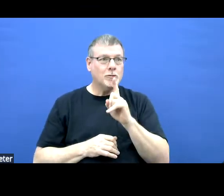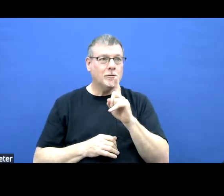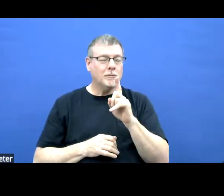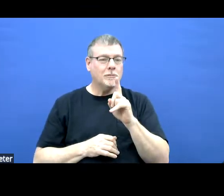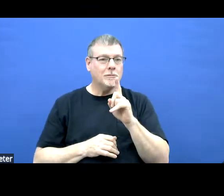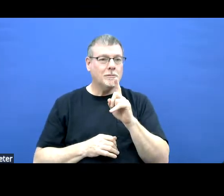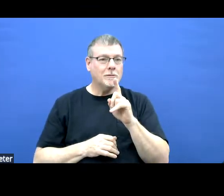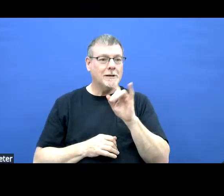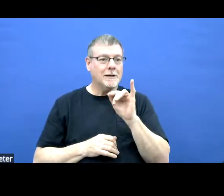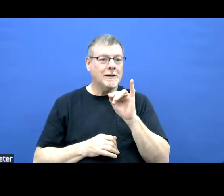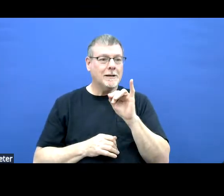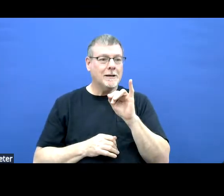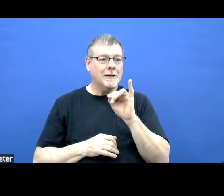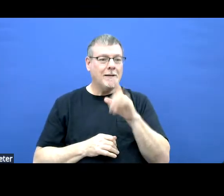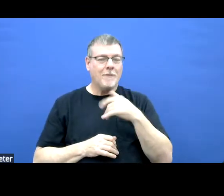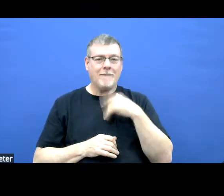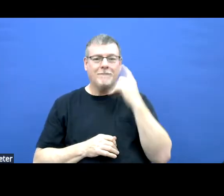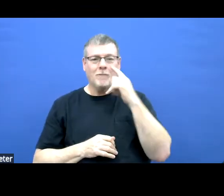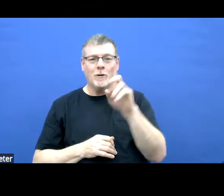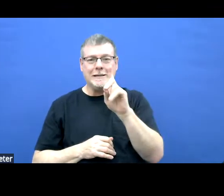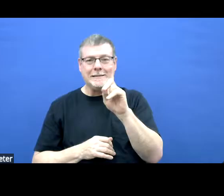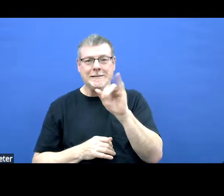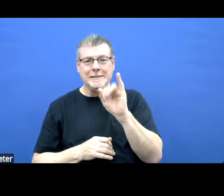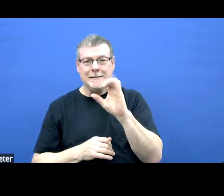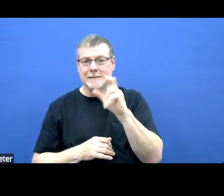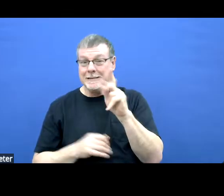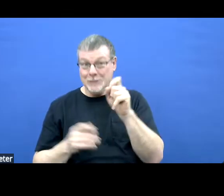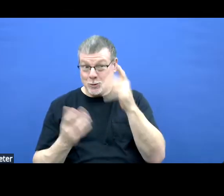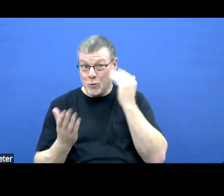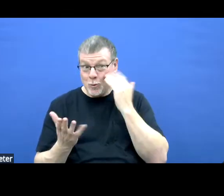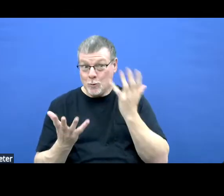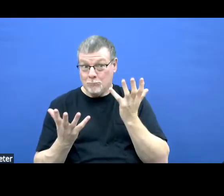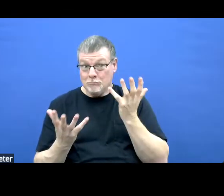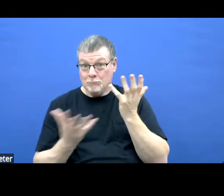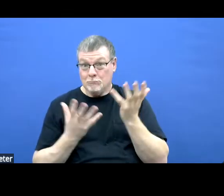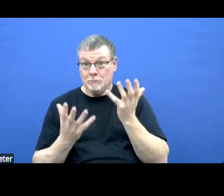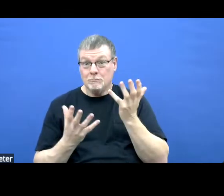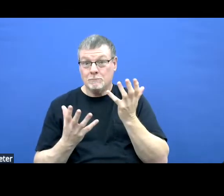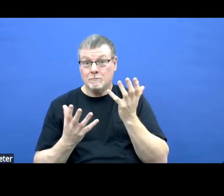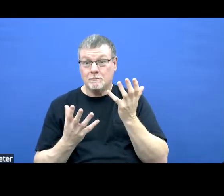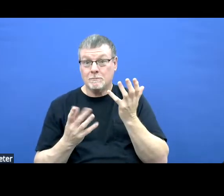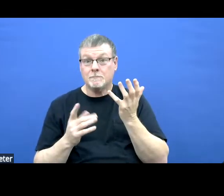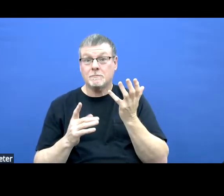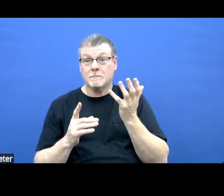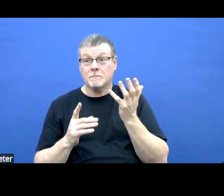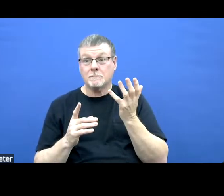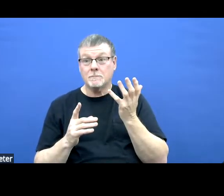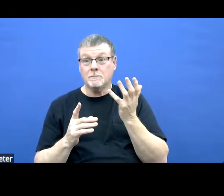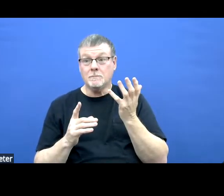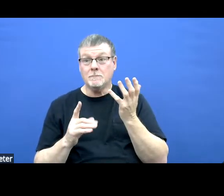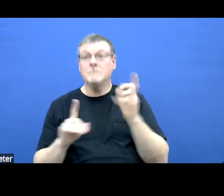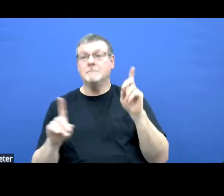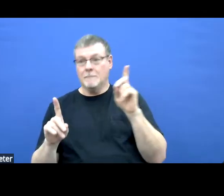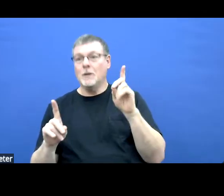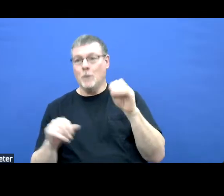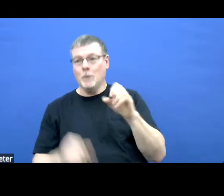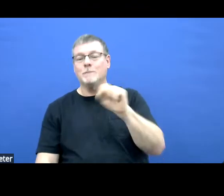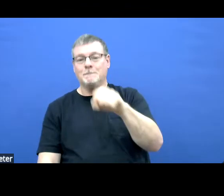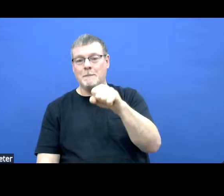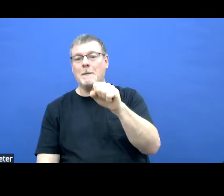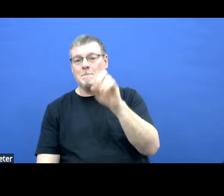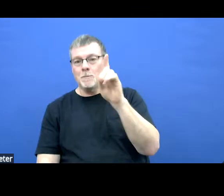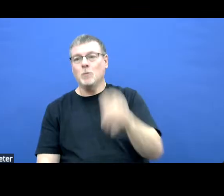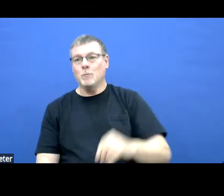for the Dick's Sporting Goods or not. Do we know if I'm seeing nodding? Okay,